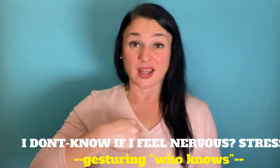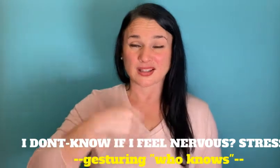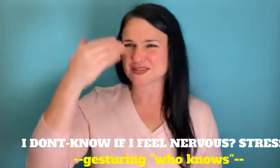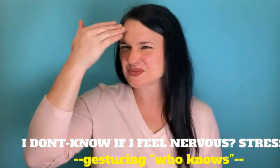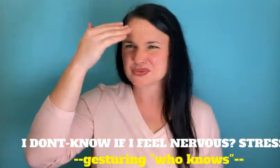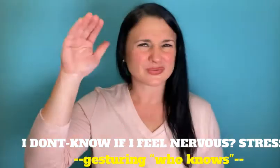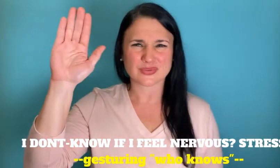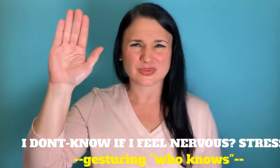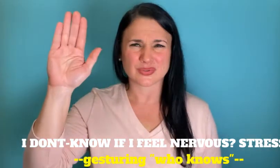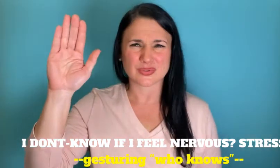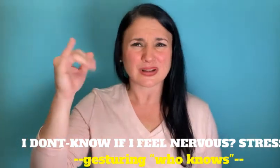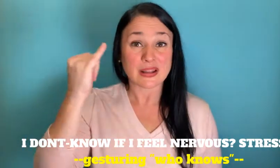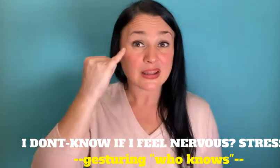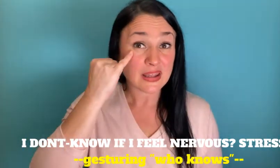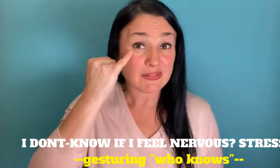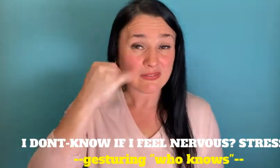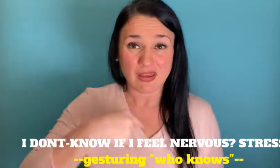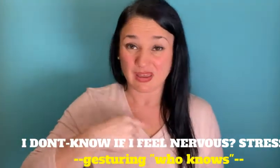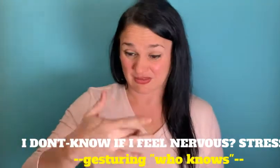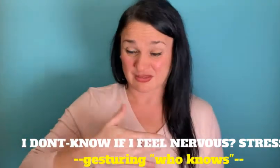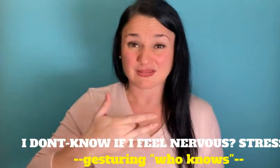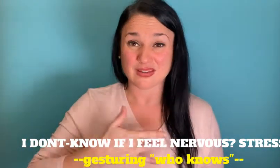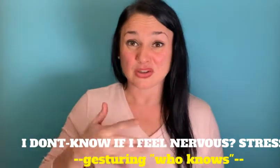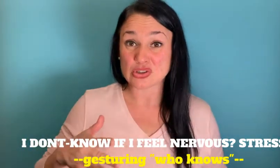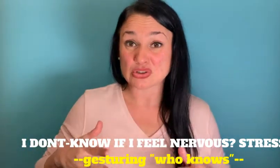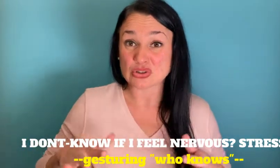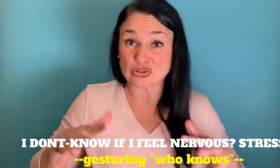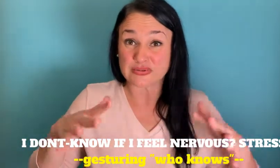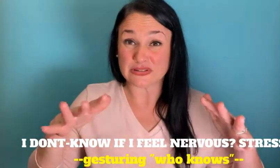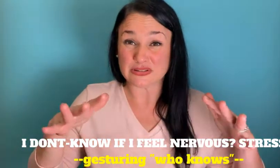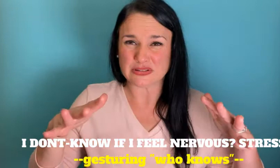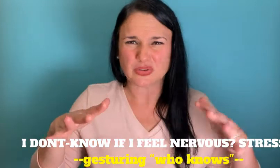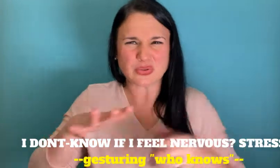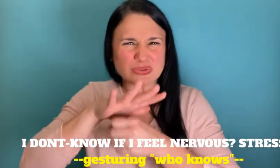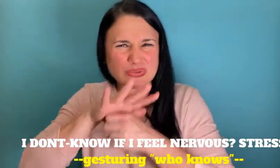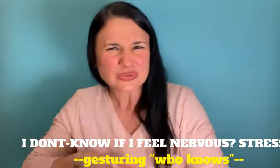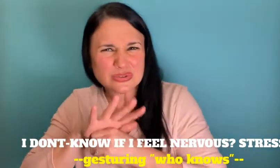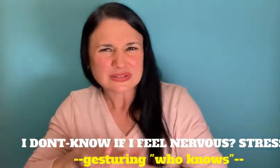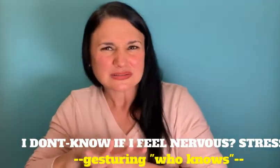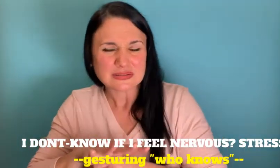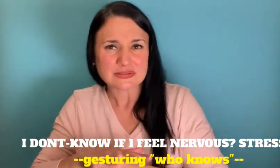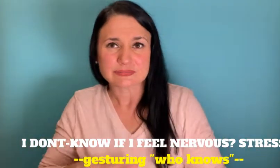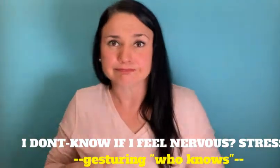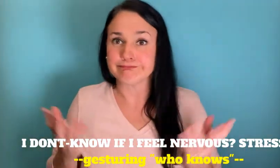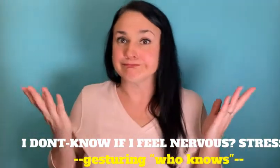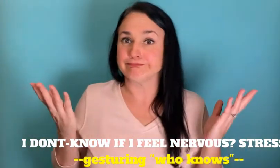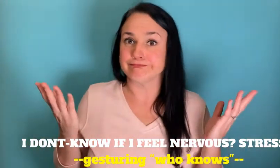I don't know if I feel nervous or stressed. Who knows?